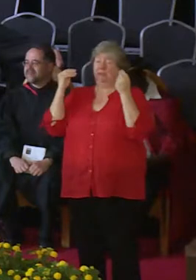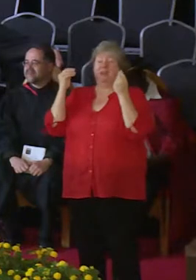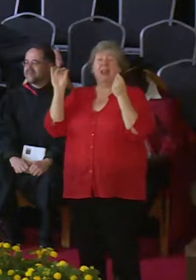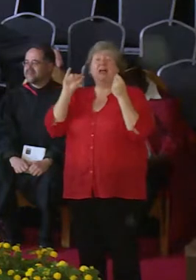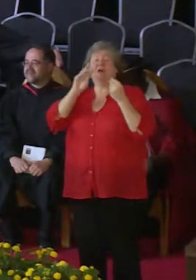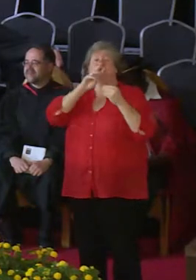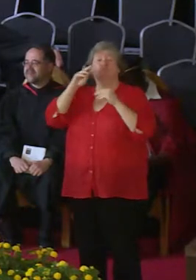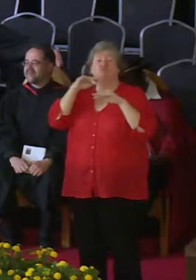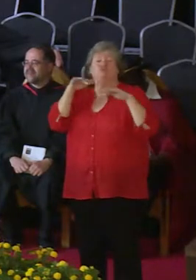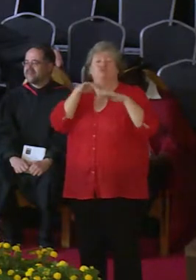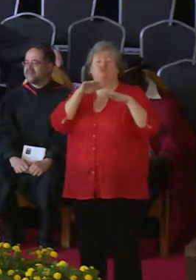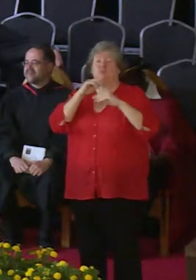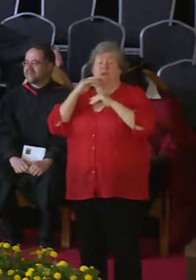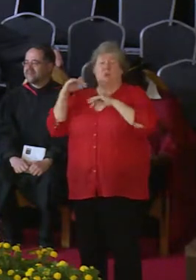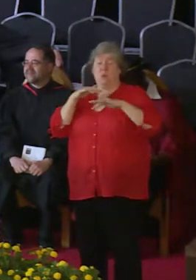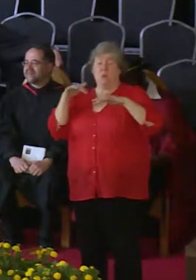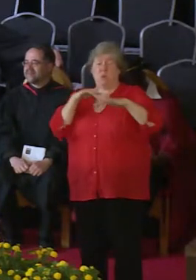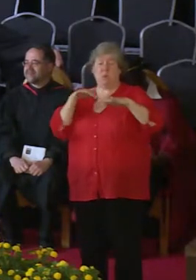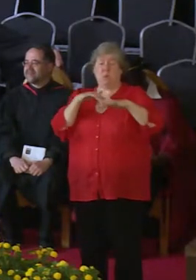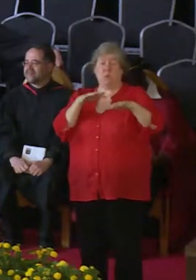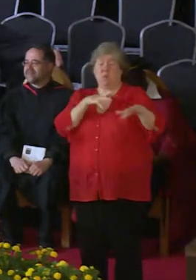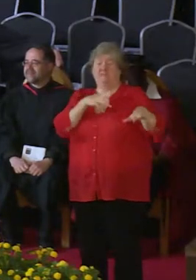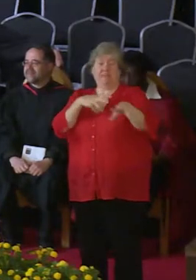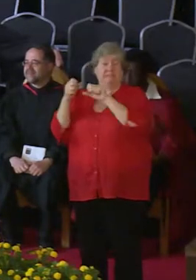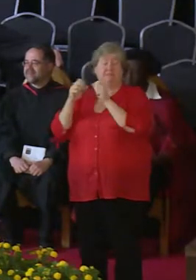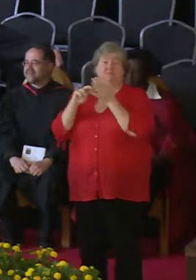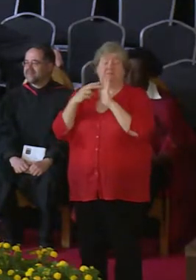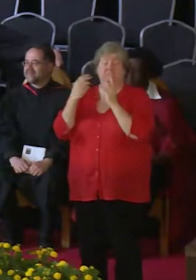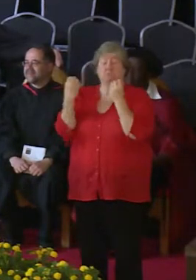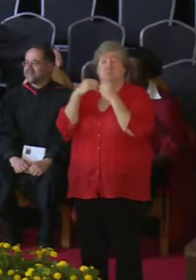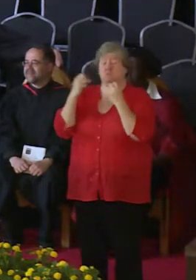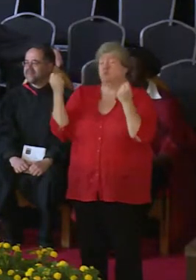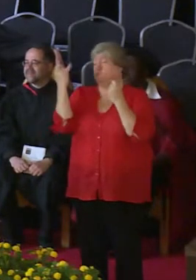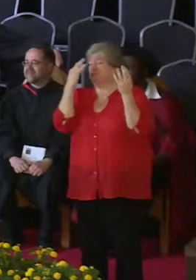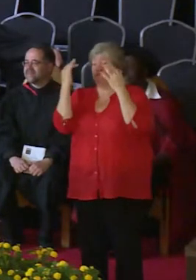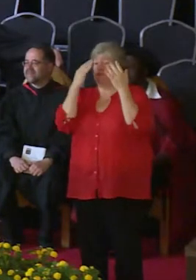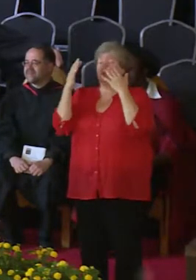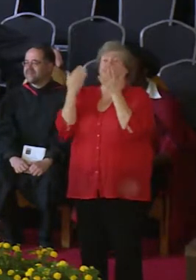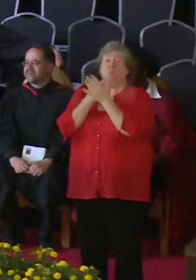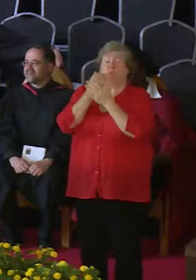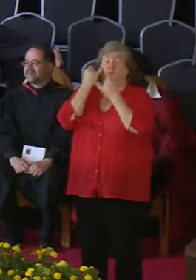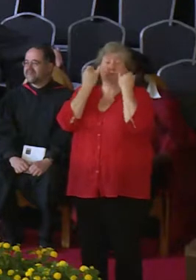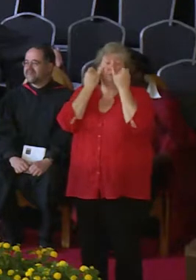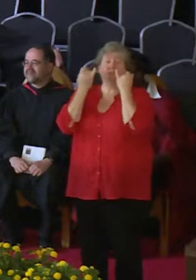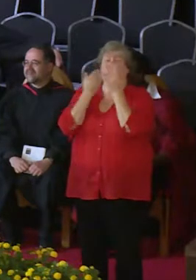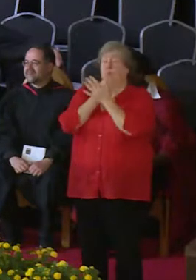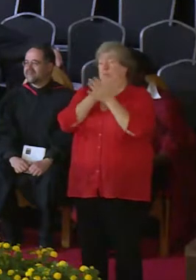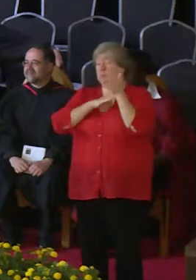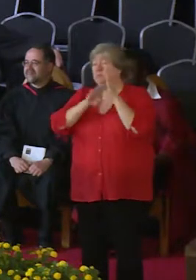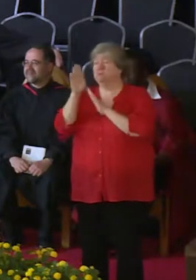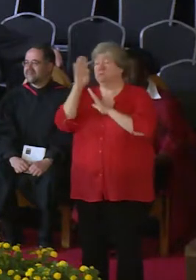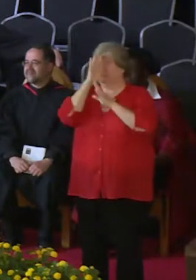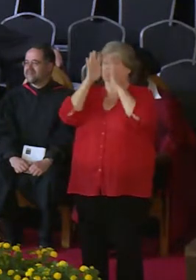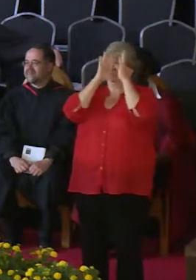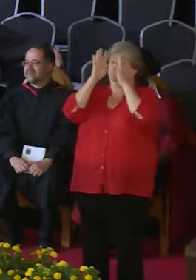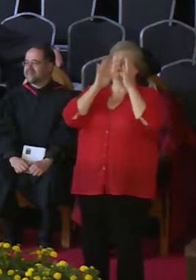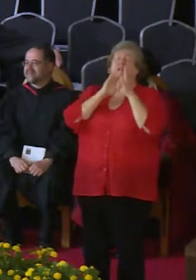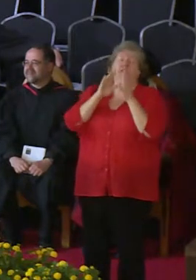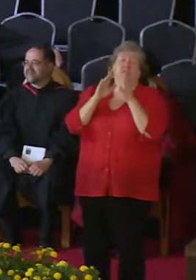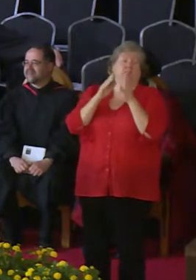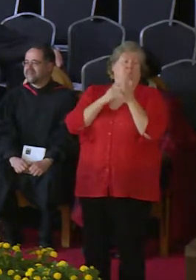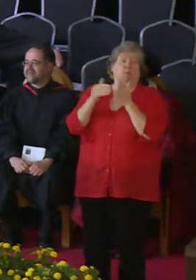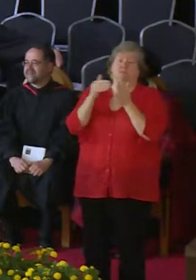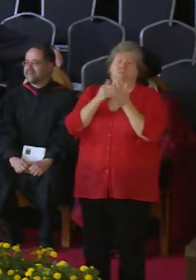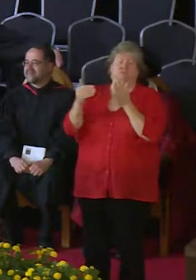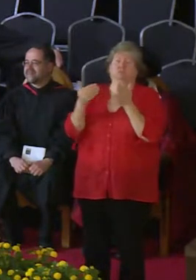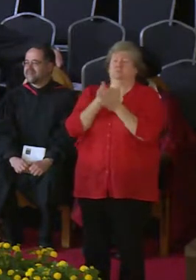river of knowledge. One that's growing larger and flowing faster all the time. New ideas are coming at us at an unprecedented pace.